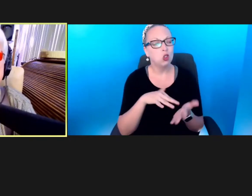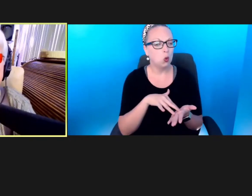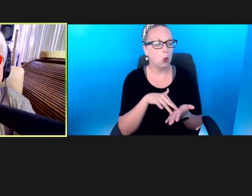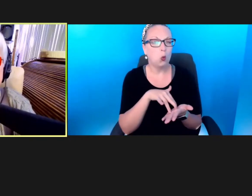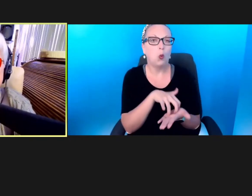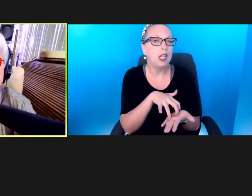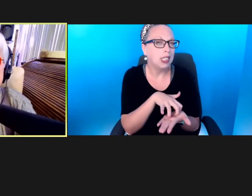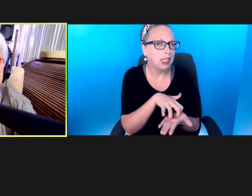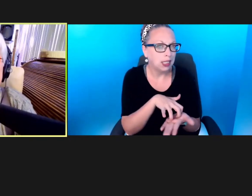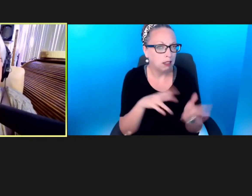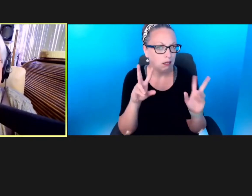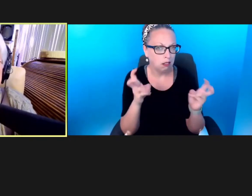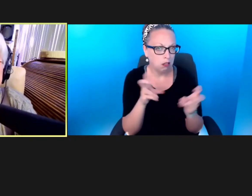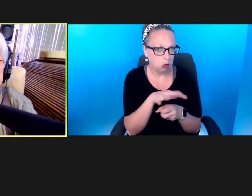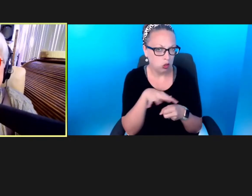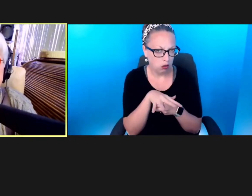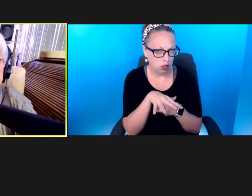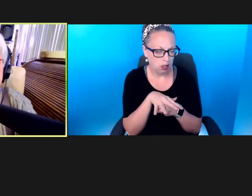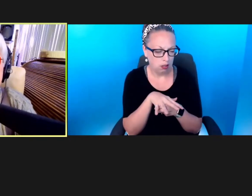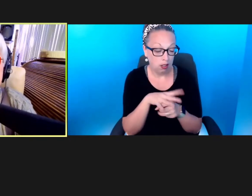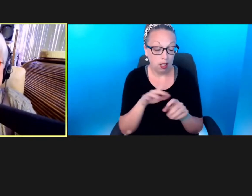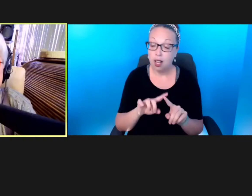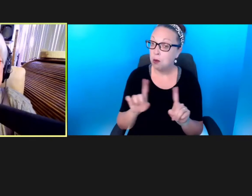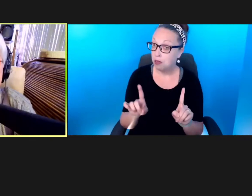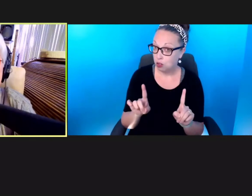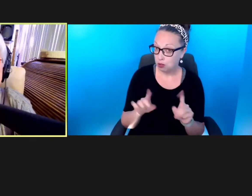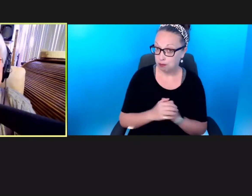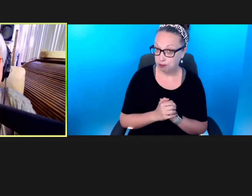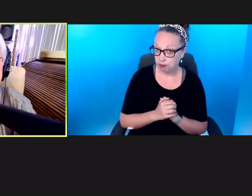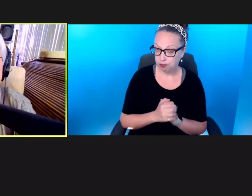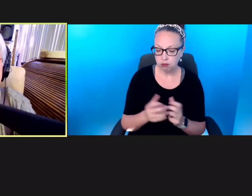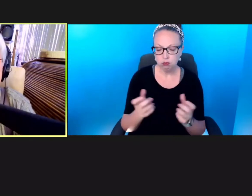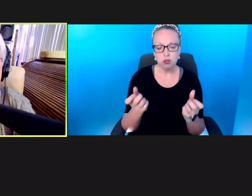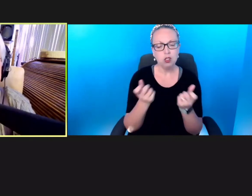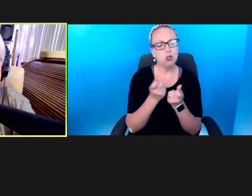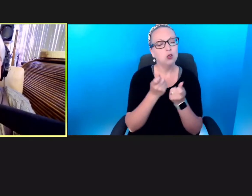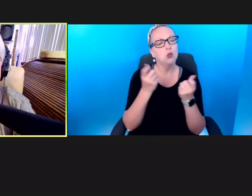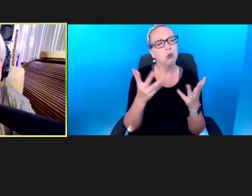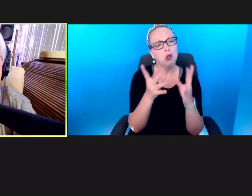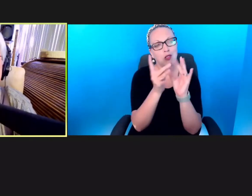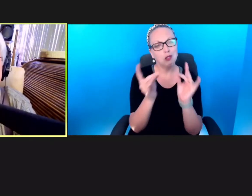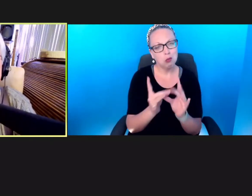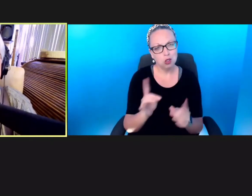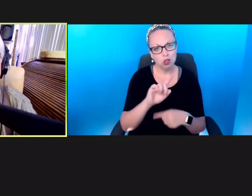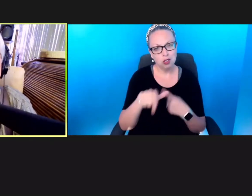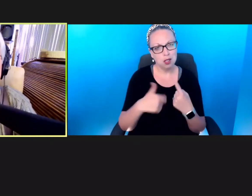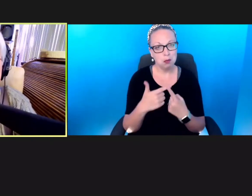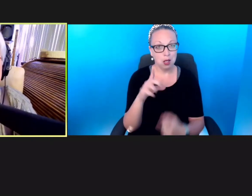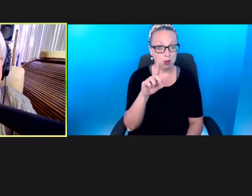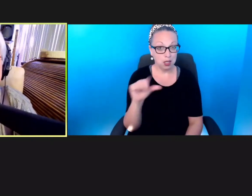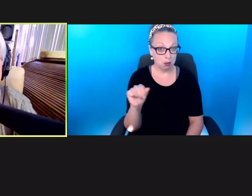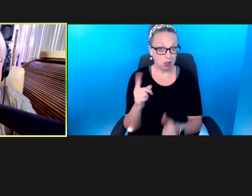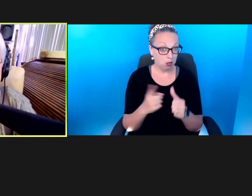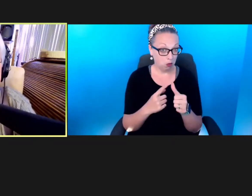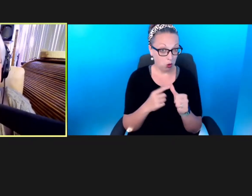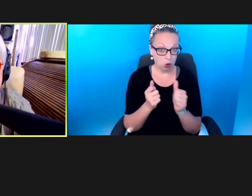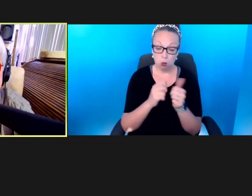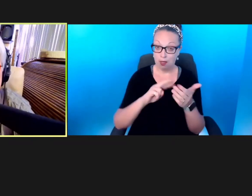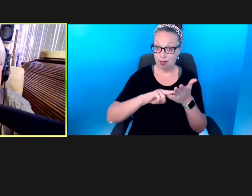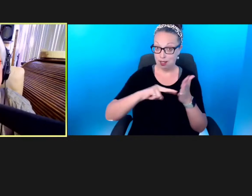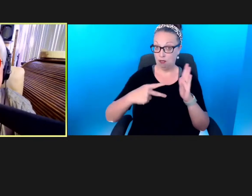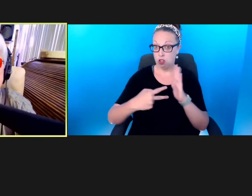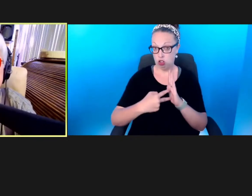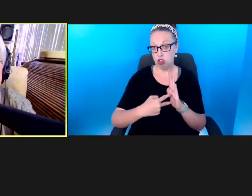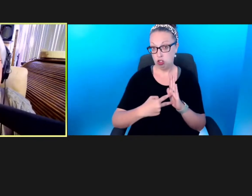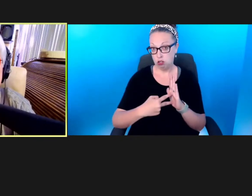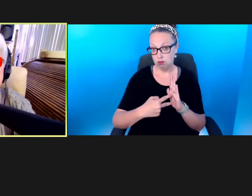area. However, there is so much to say about disability, first of all, with just the definition of it. And I'm going